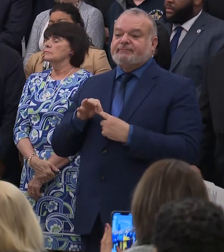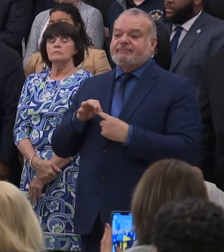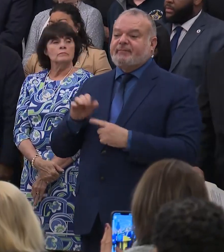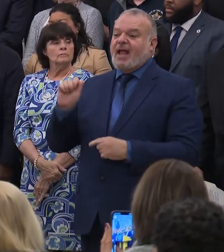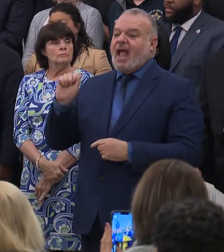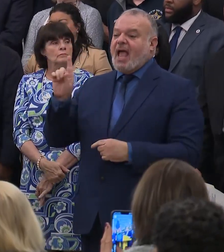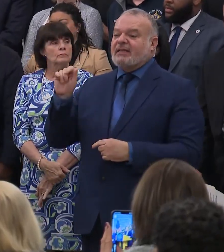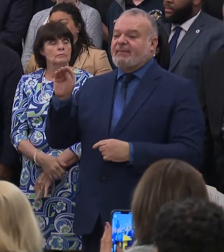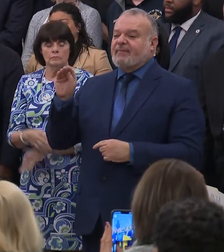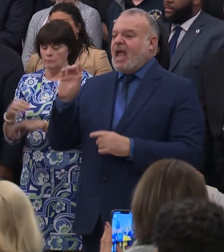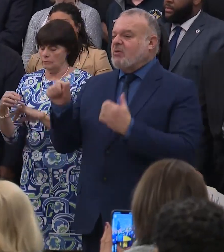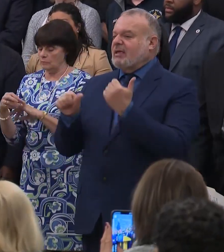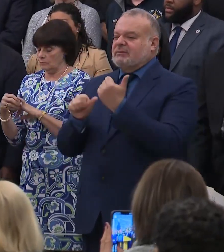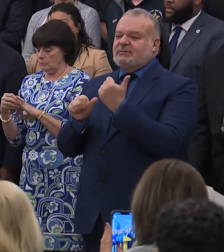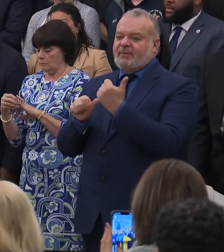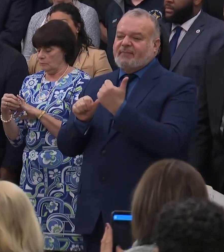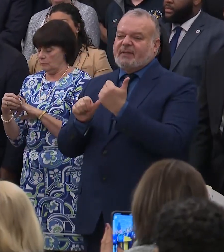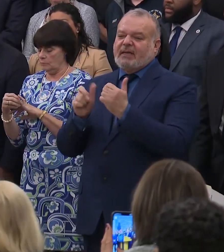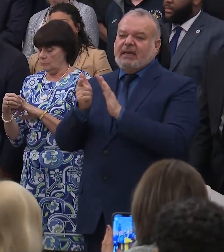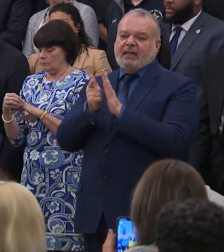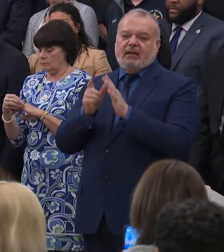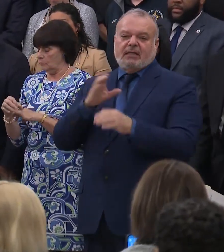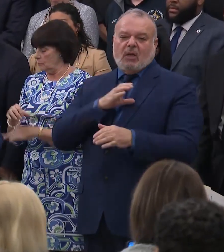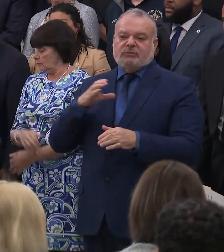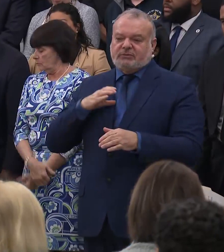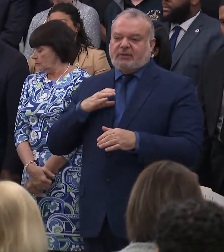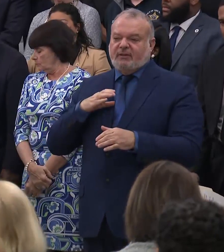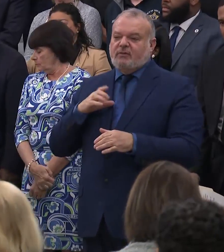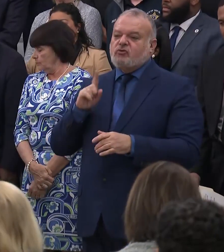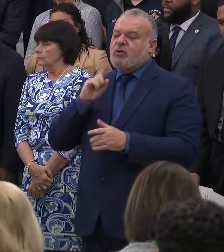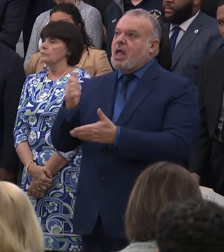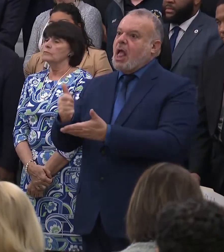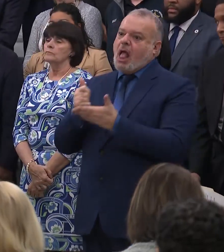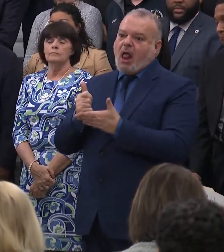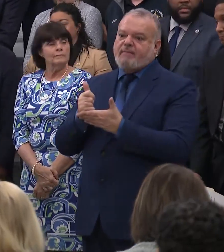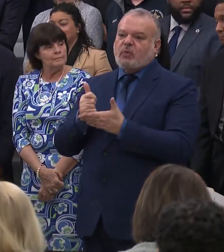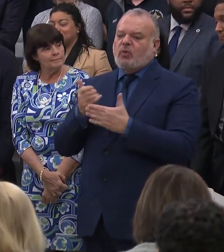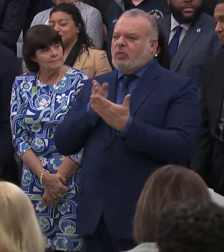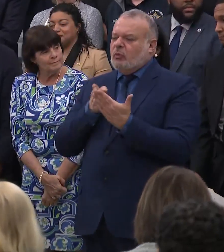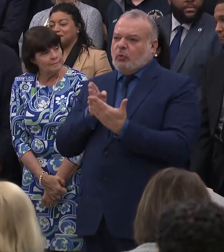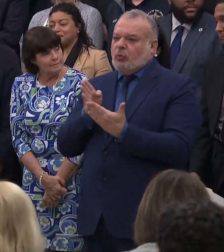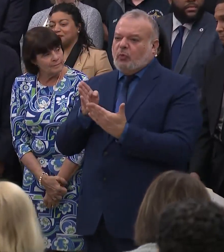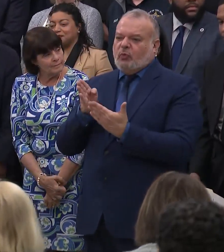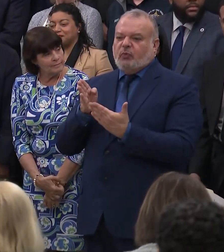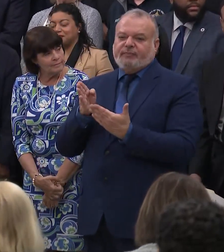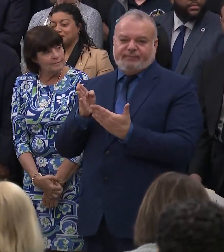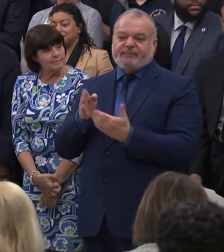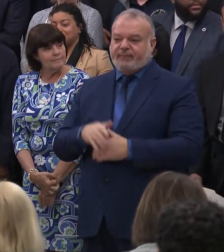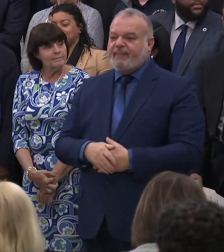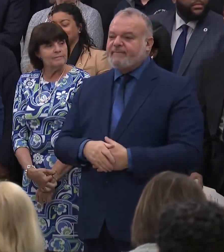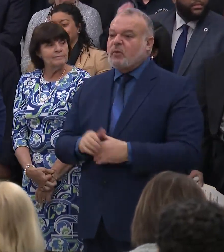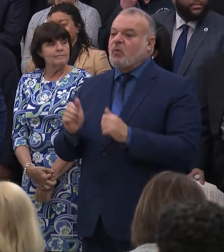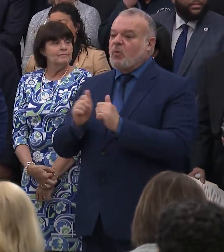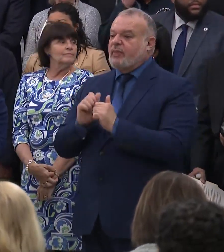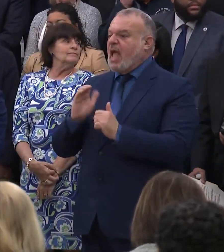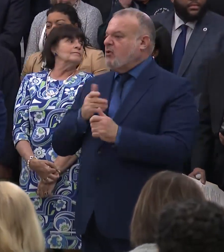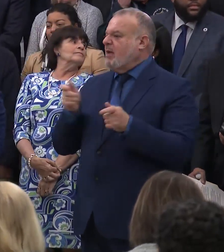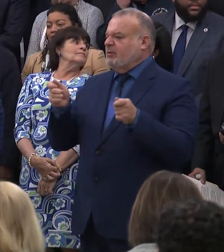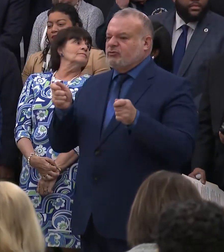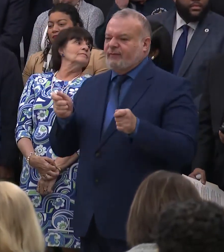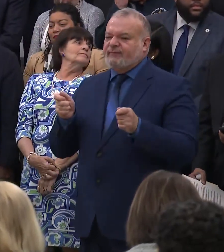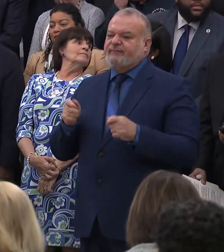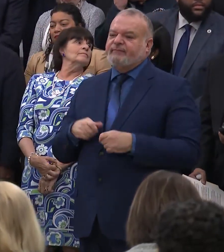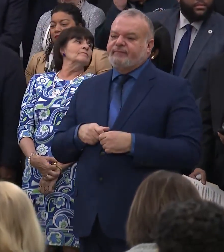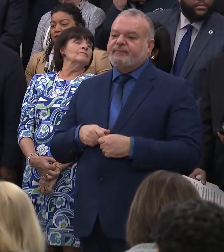Paige Scott Reed's leadership really steered us through, navigated a lot of this within our administration, with the courts and